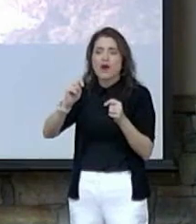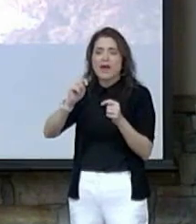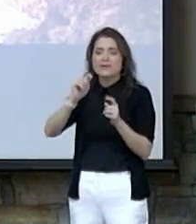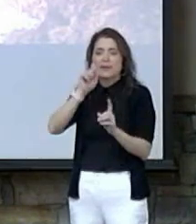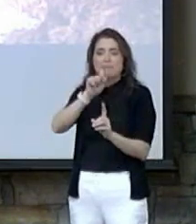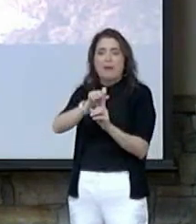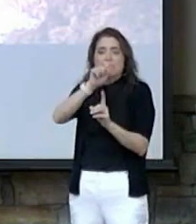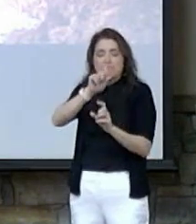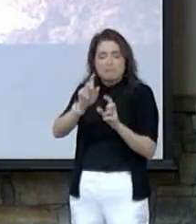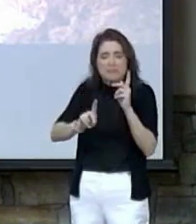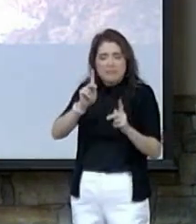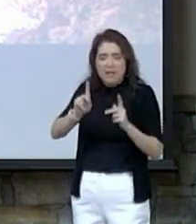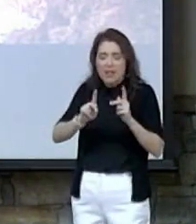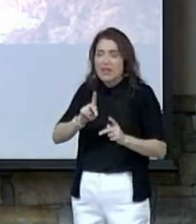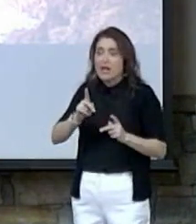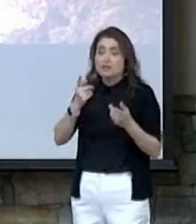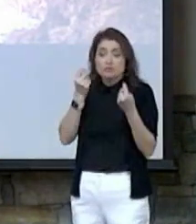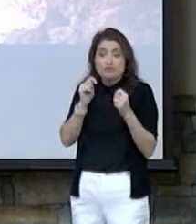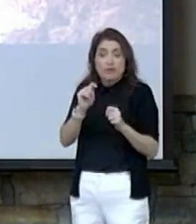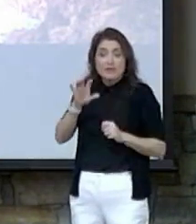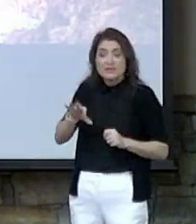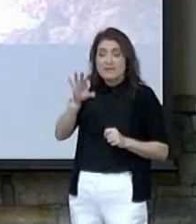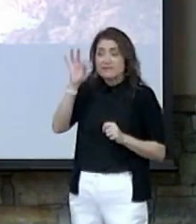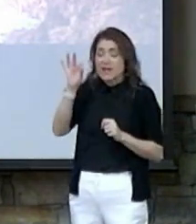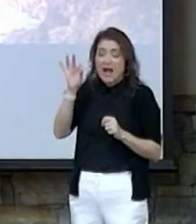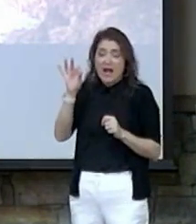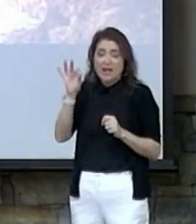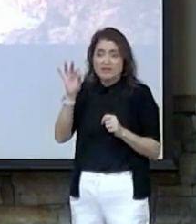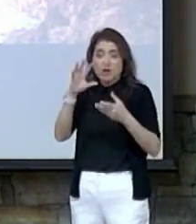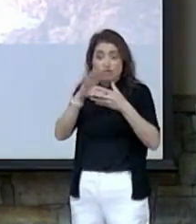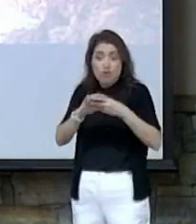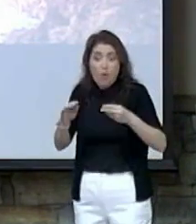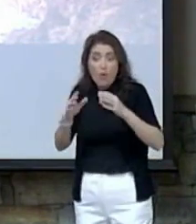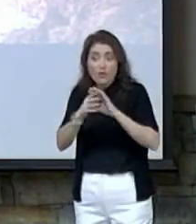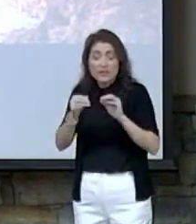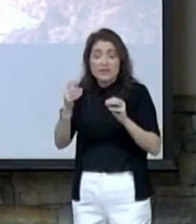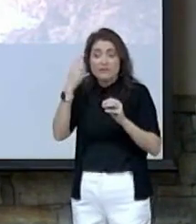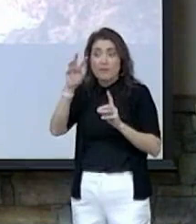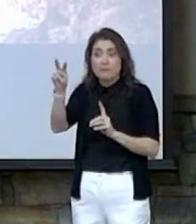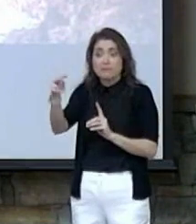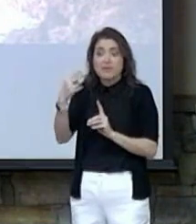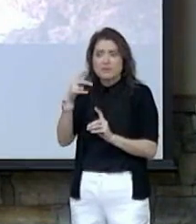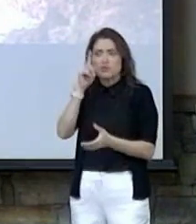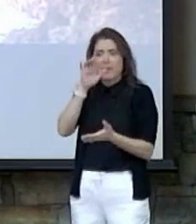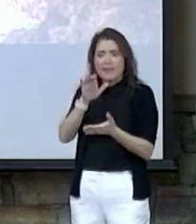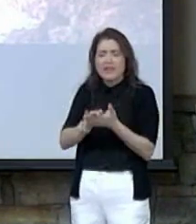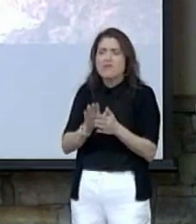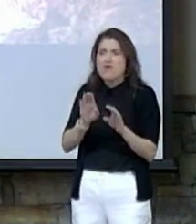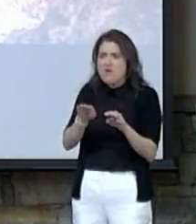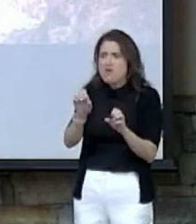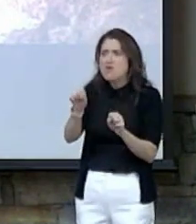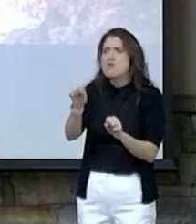the most credible story possible to help you gain belief in this story you were trying to